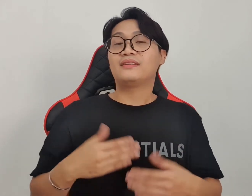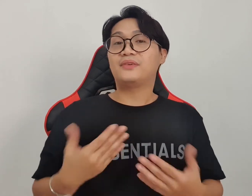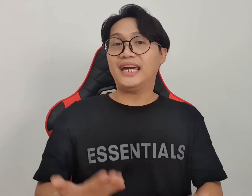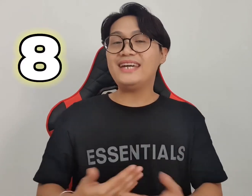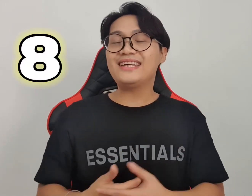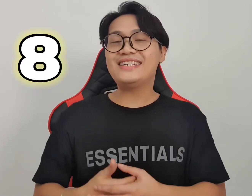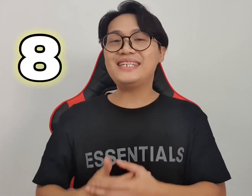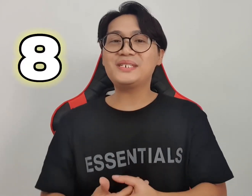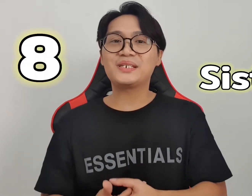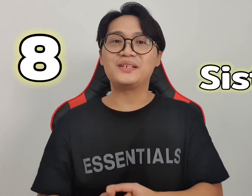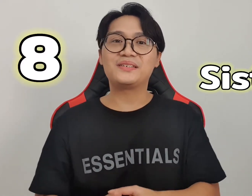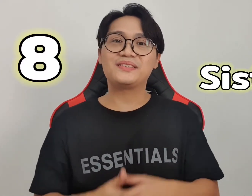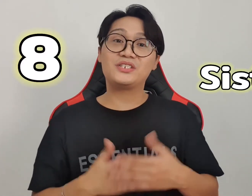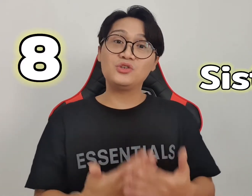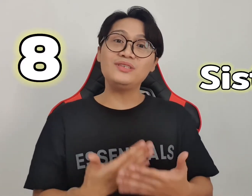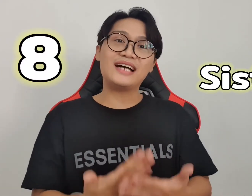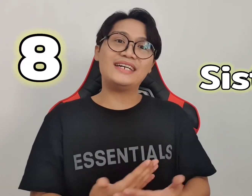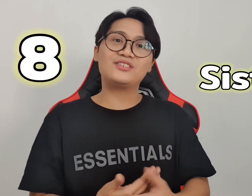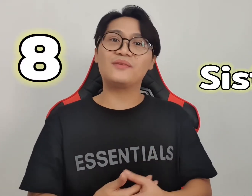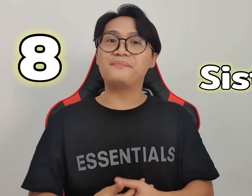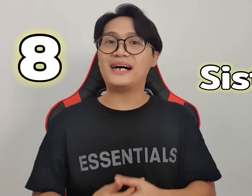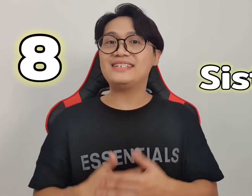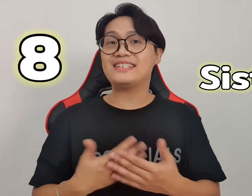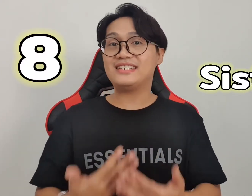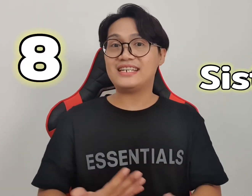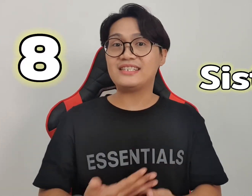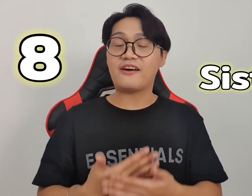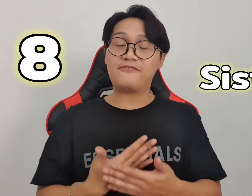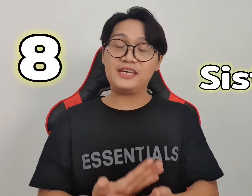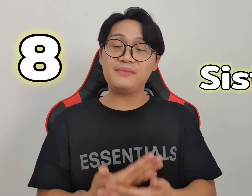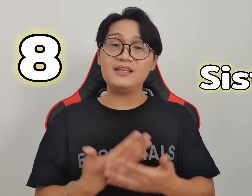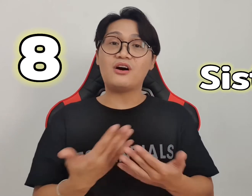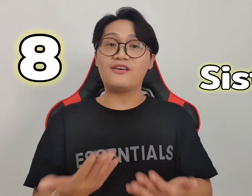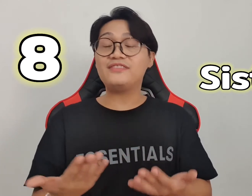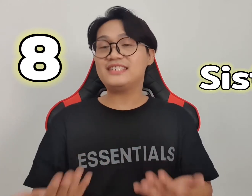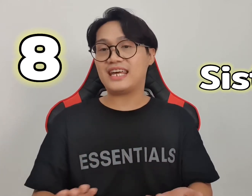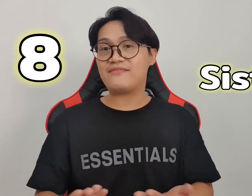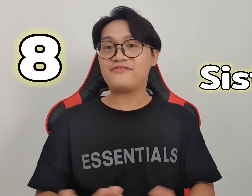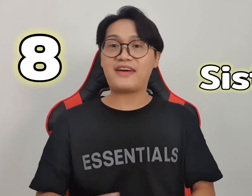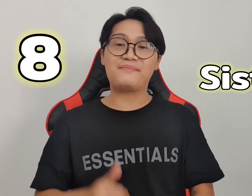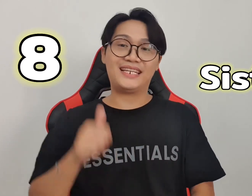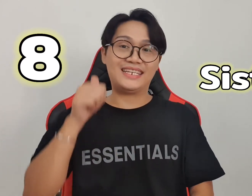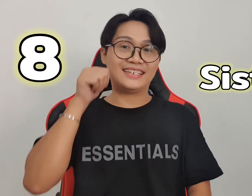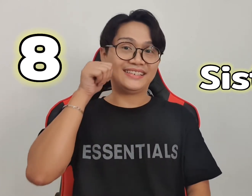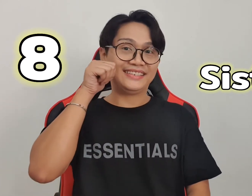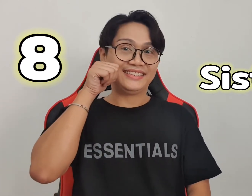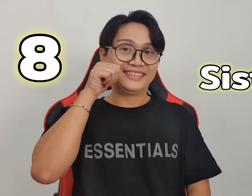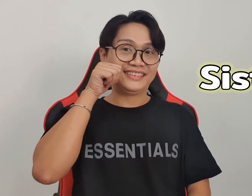Number 8, sister. The two signs combined suggest a female of the same family.